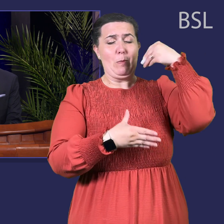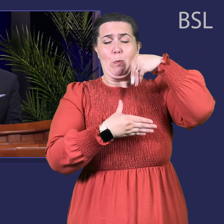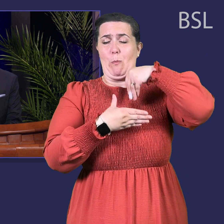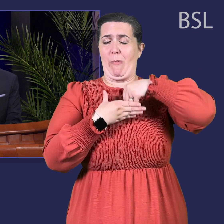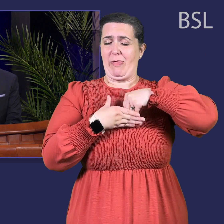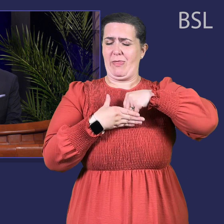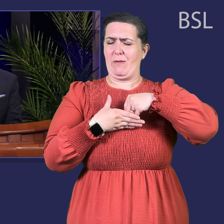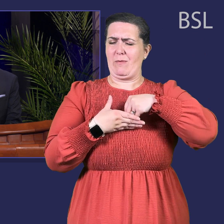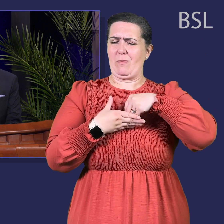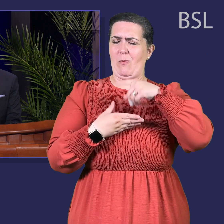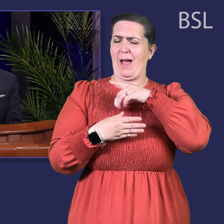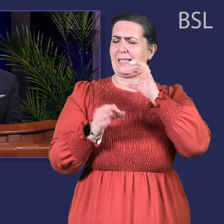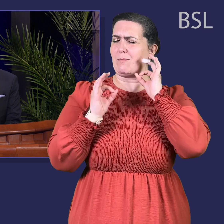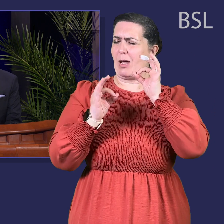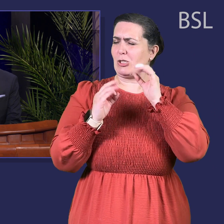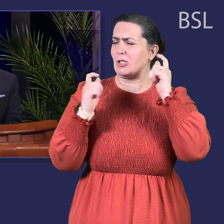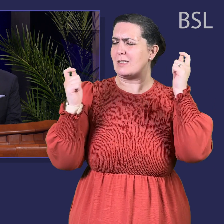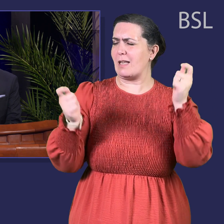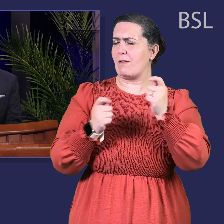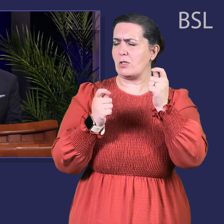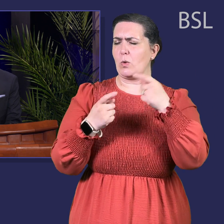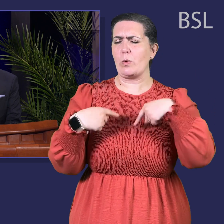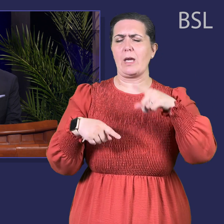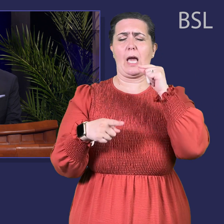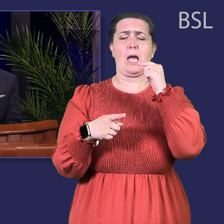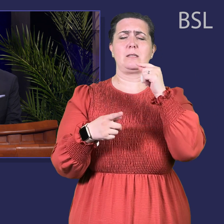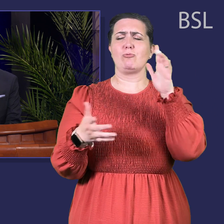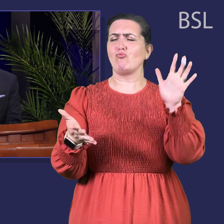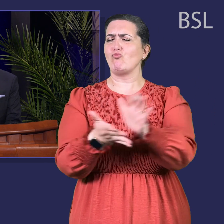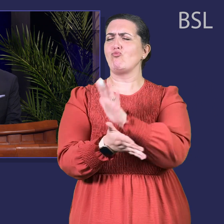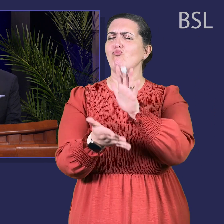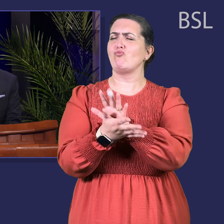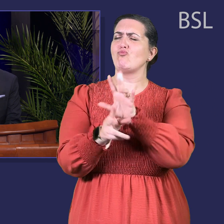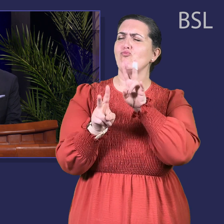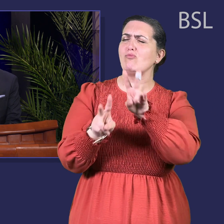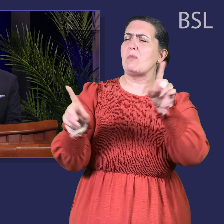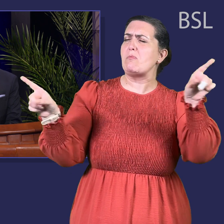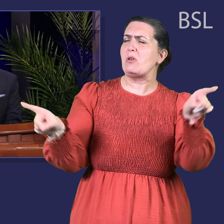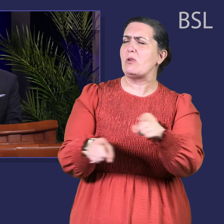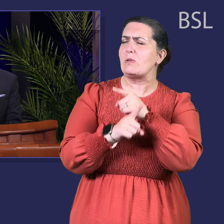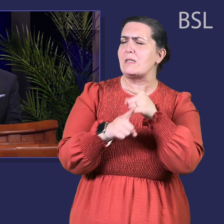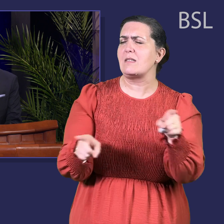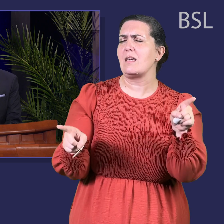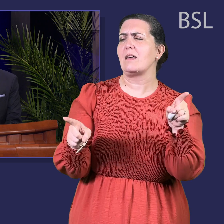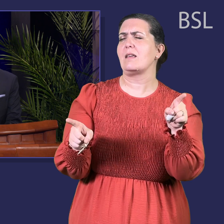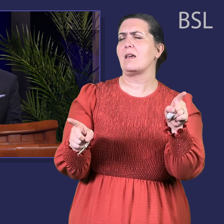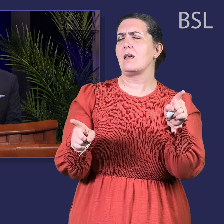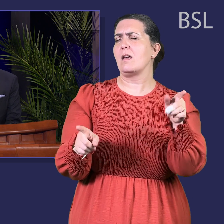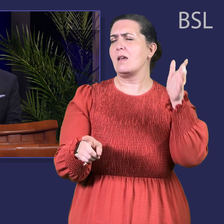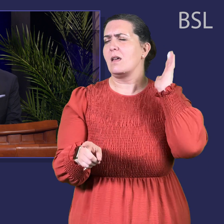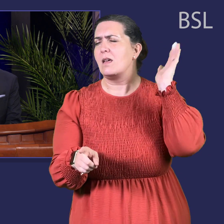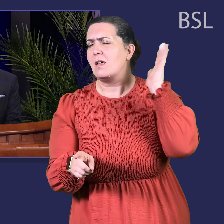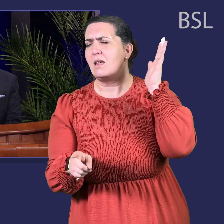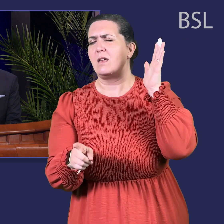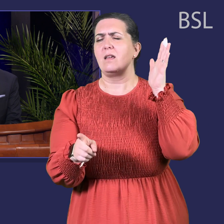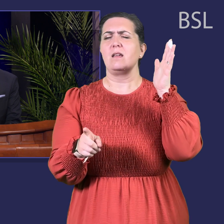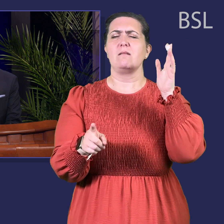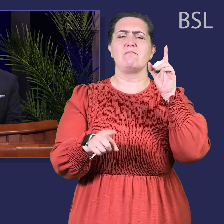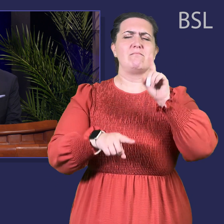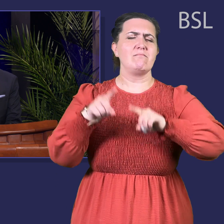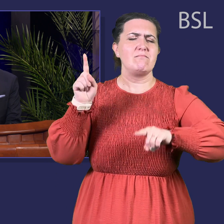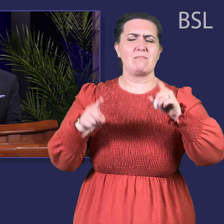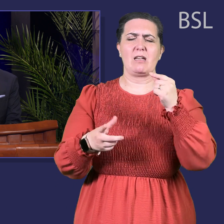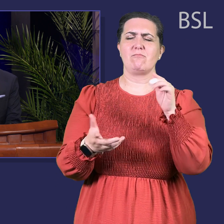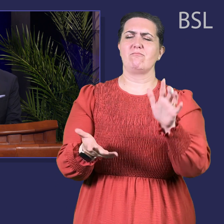thy spirit during this special celebration, that we can all enjoy the music, the words,